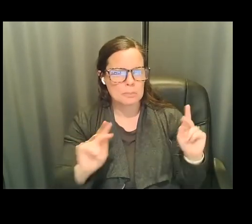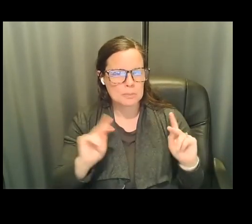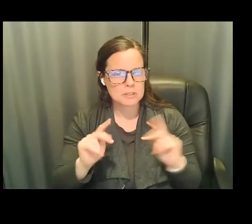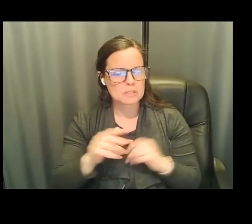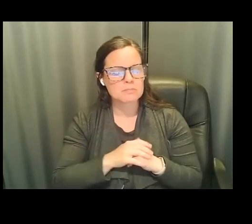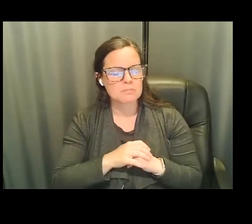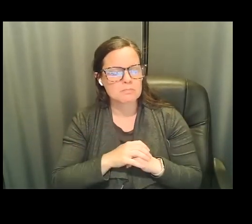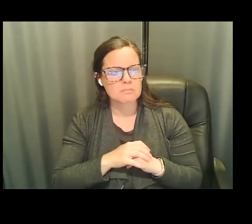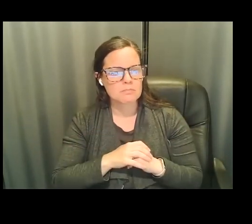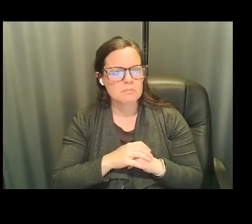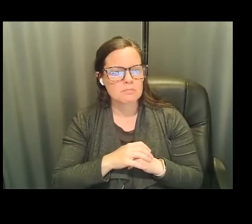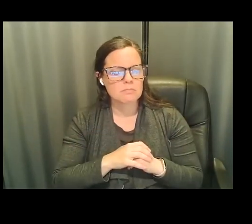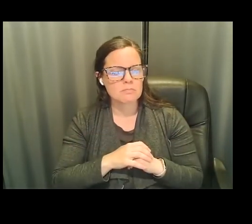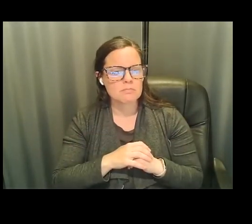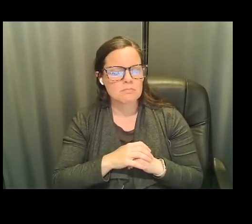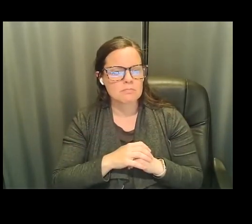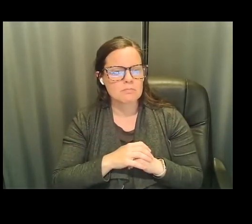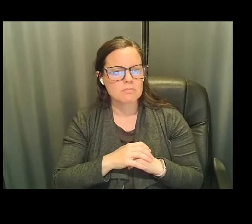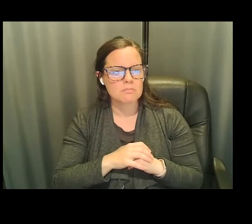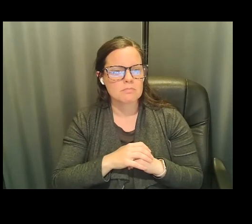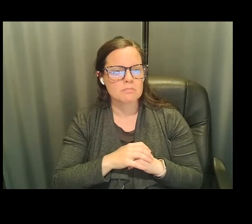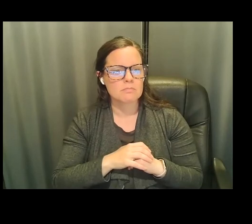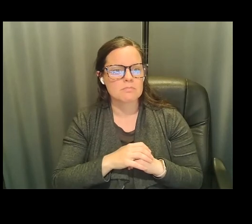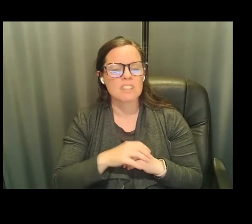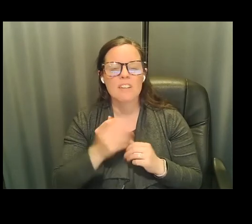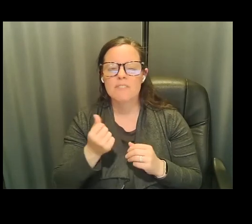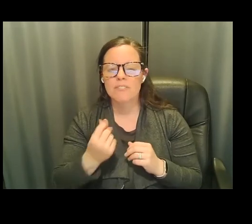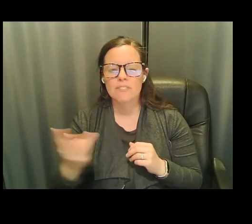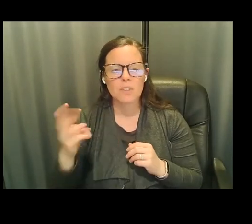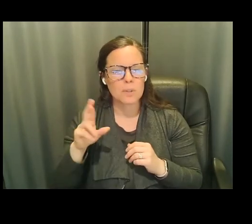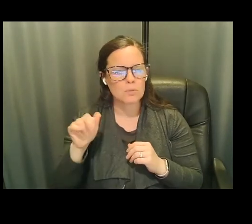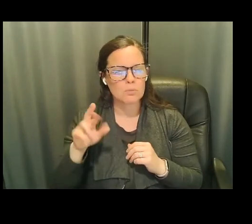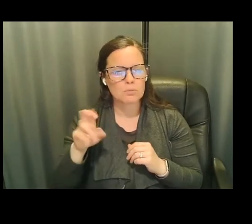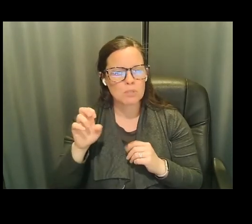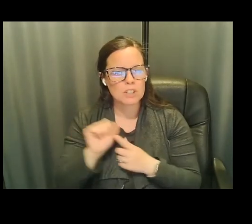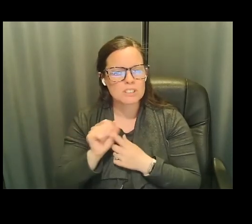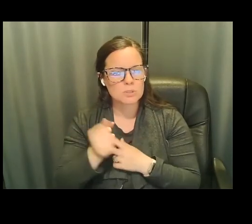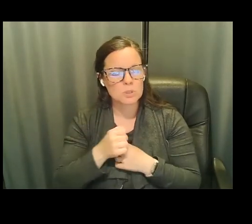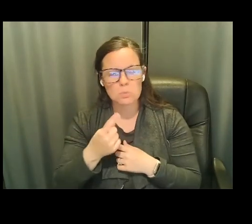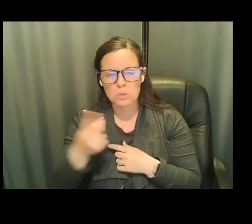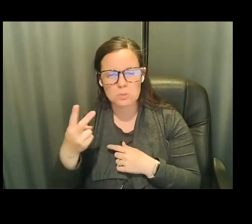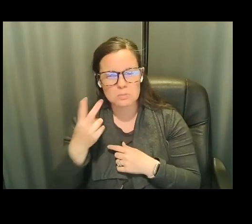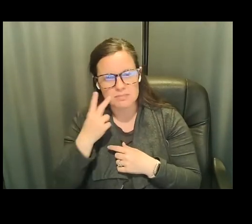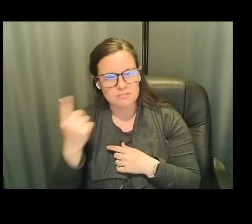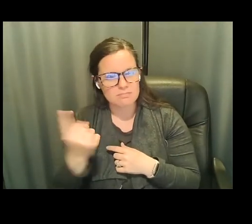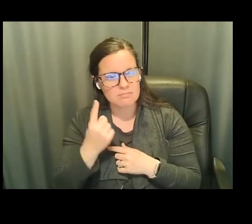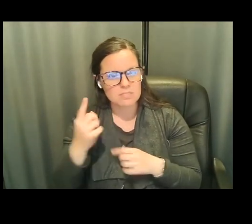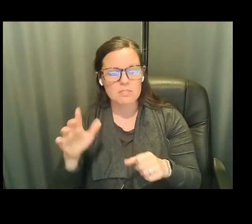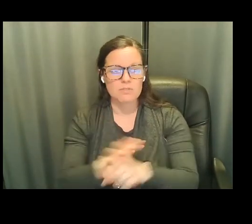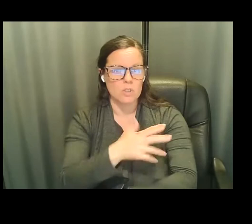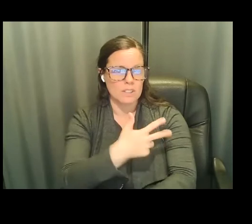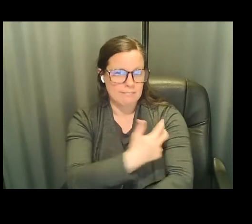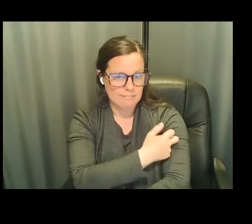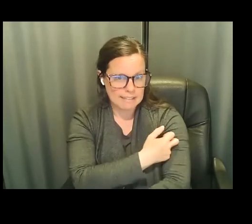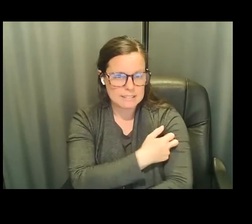And there have been very rare cases, probably one or two, where we've seen someone that has been fully vaccinated